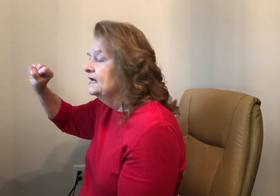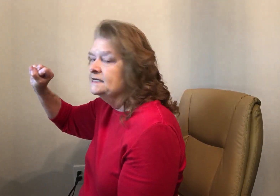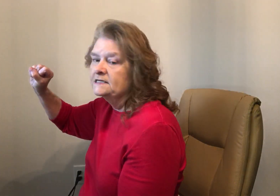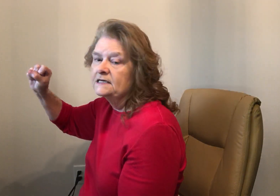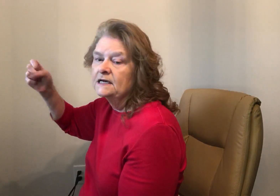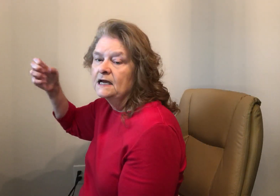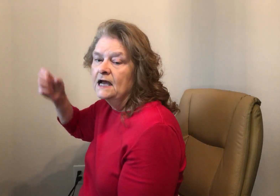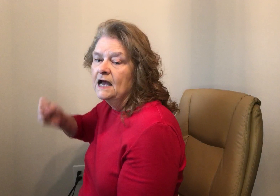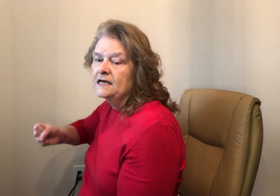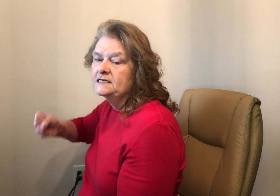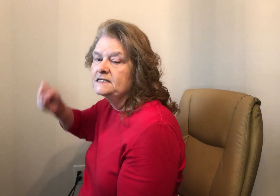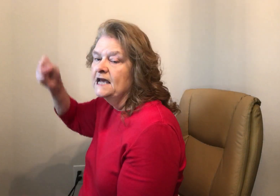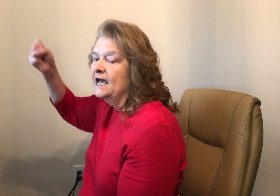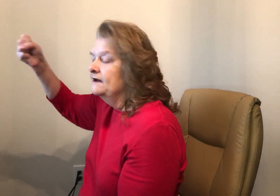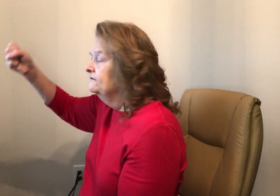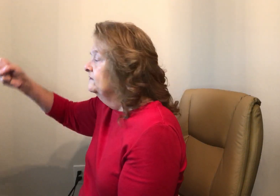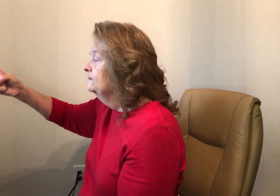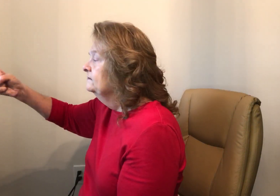S. Staff.